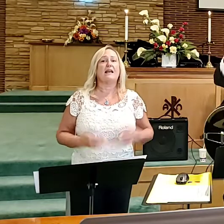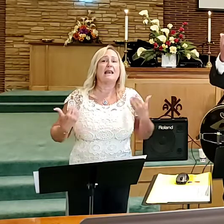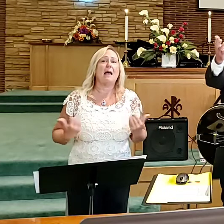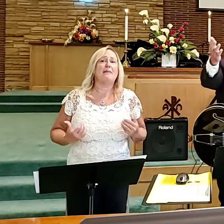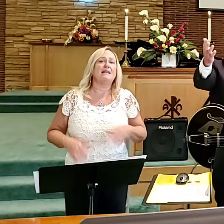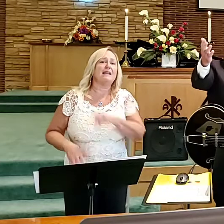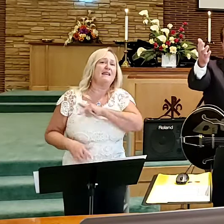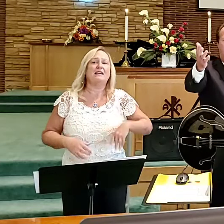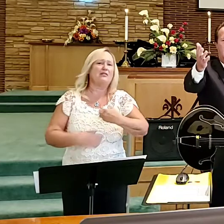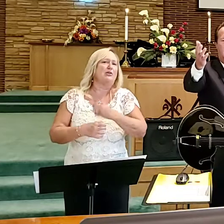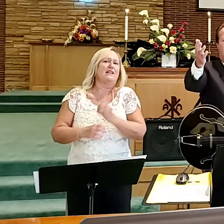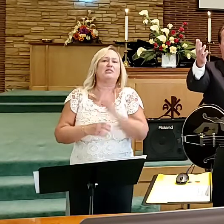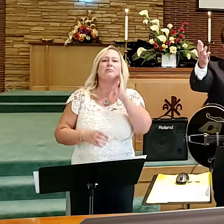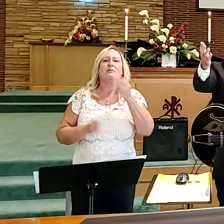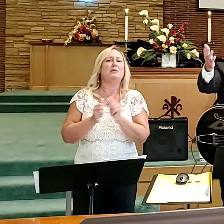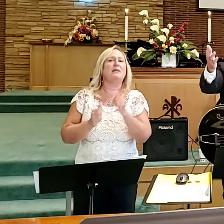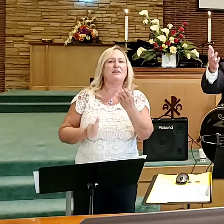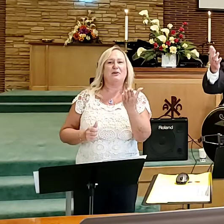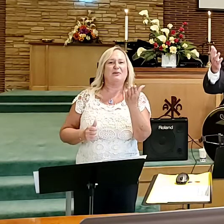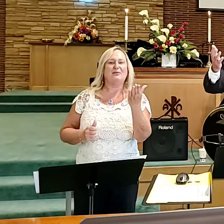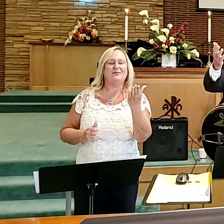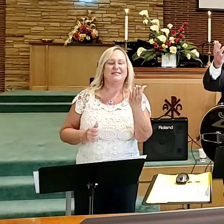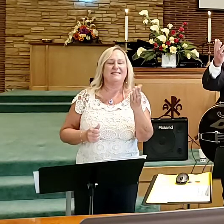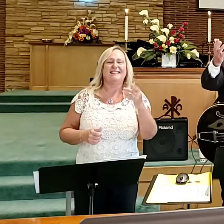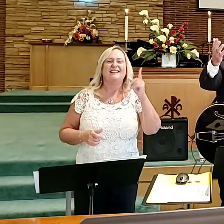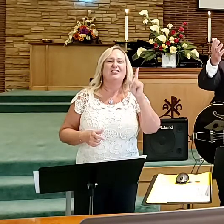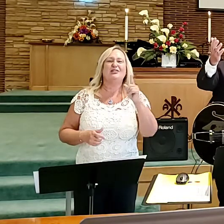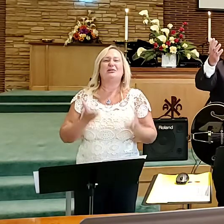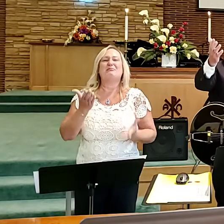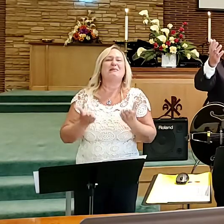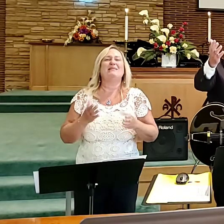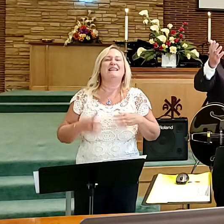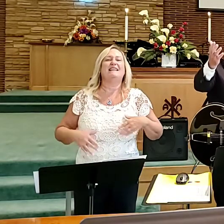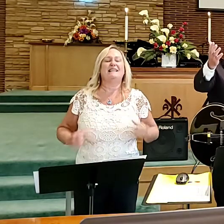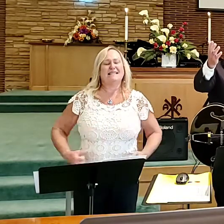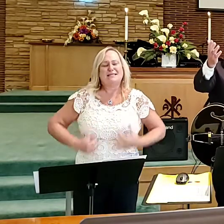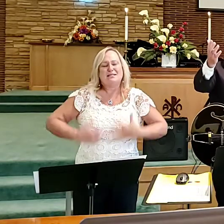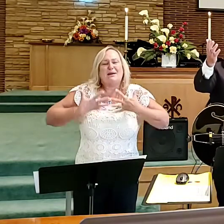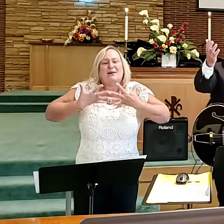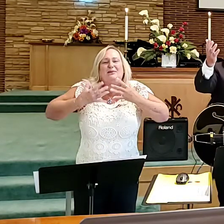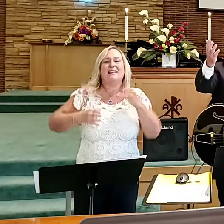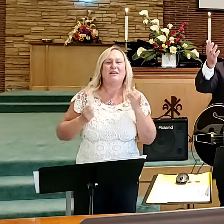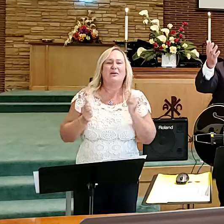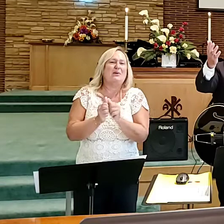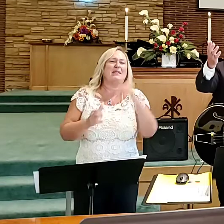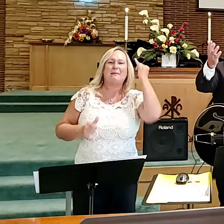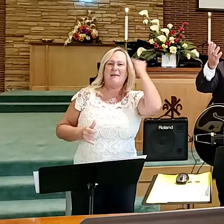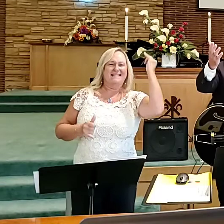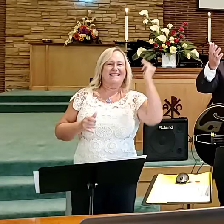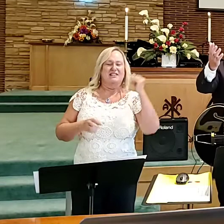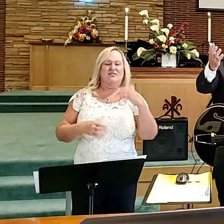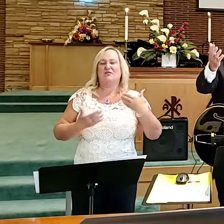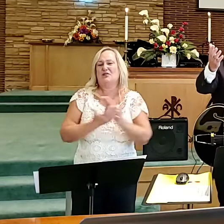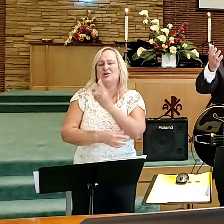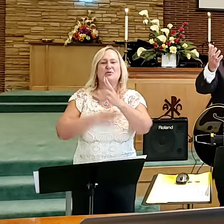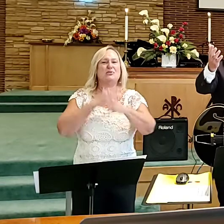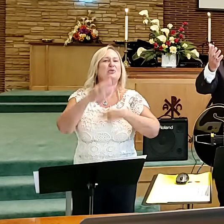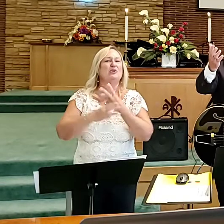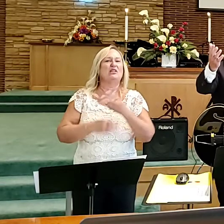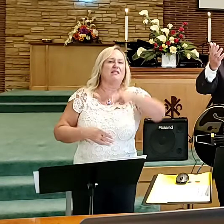And now may the King of creation be with you, that you may be inspired with an imagination for the new world